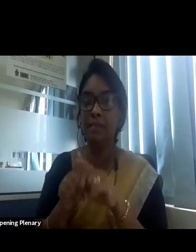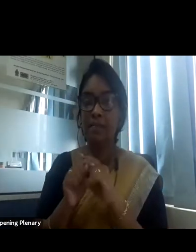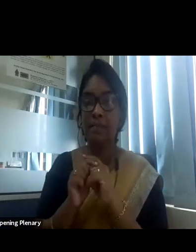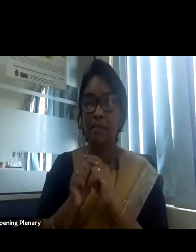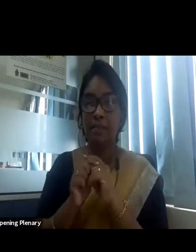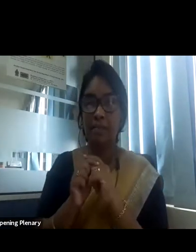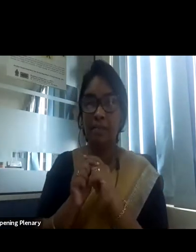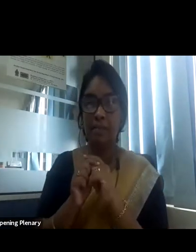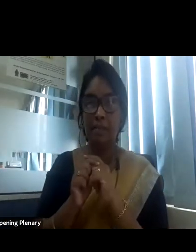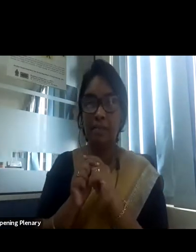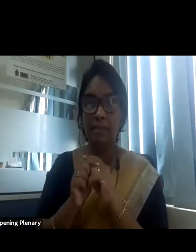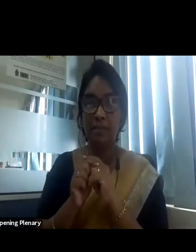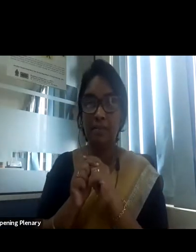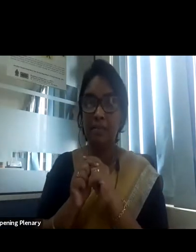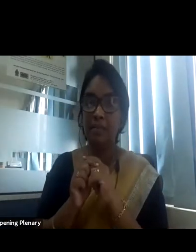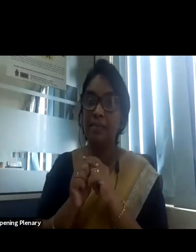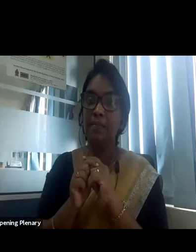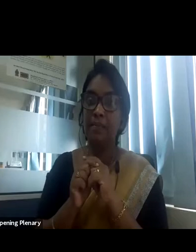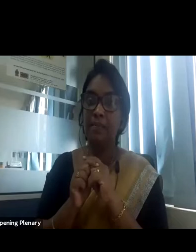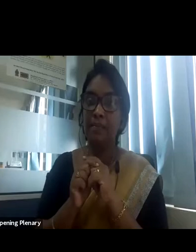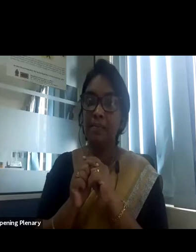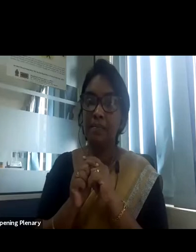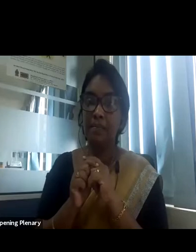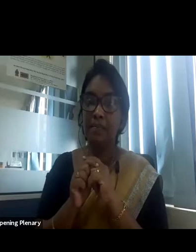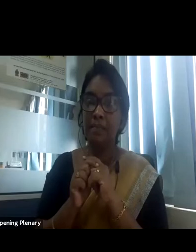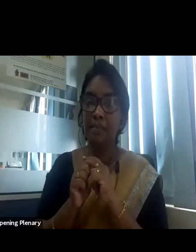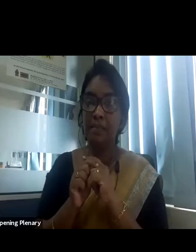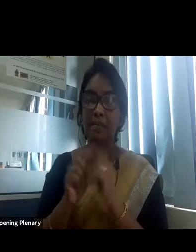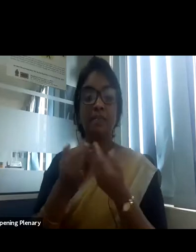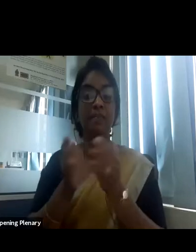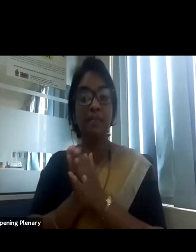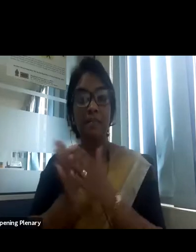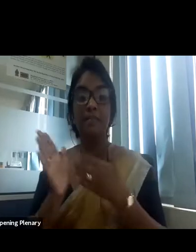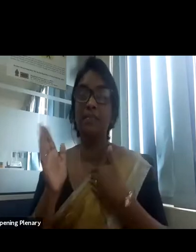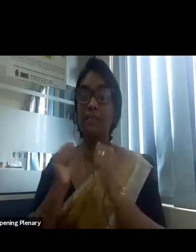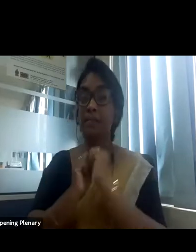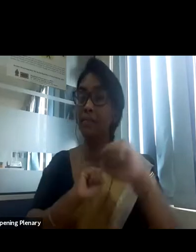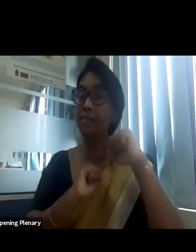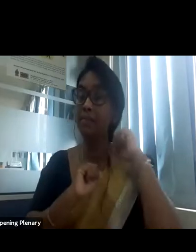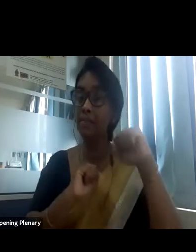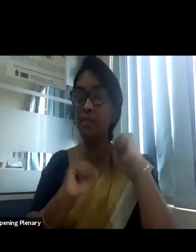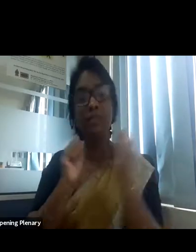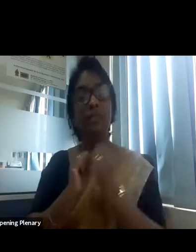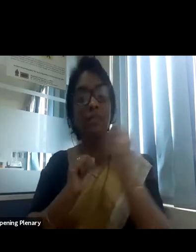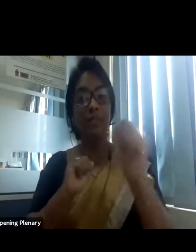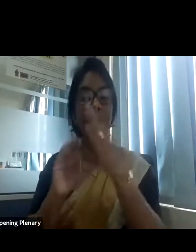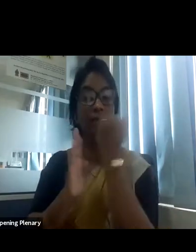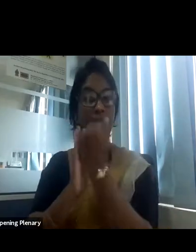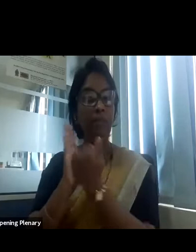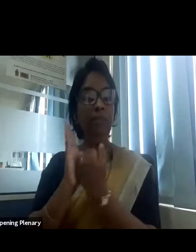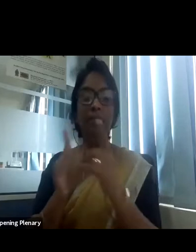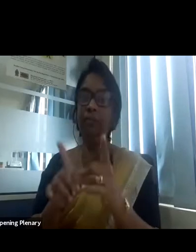strengthening their corporate and brand reputation to be the benchmark in sustainability in Sri